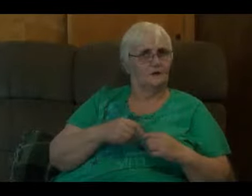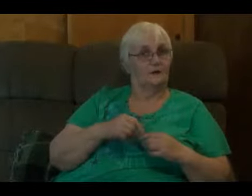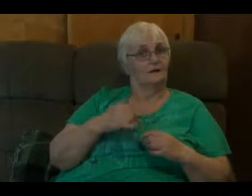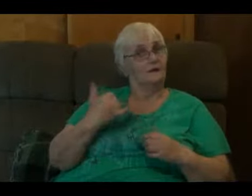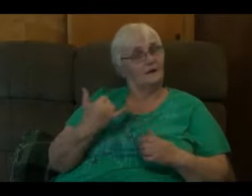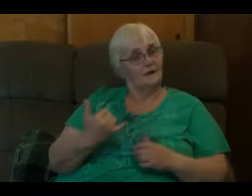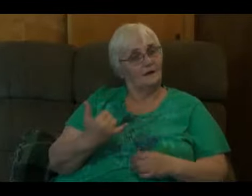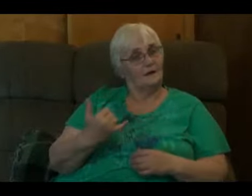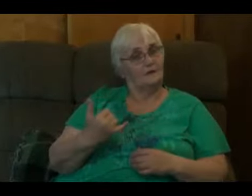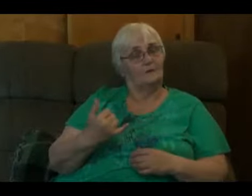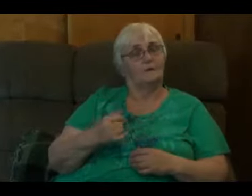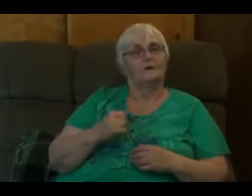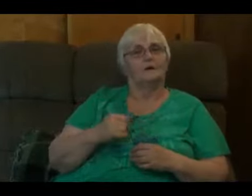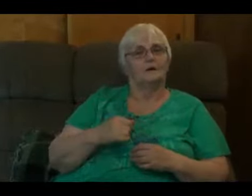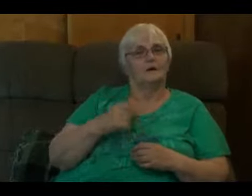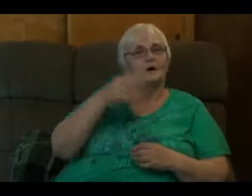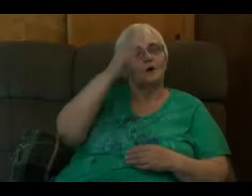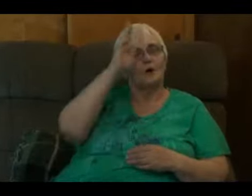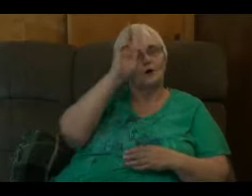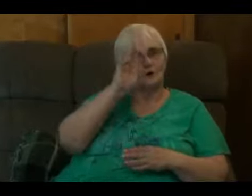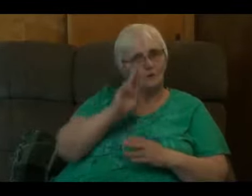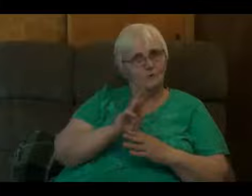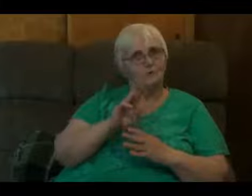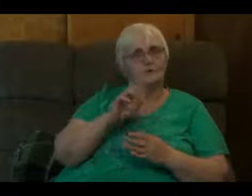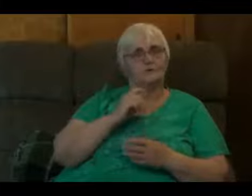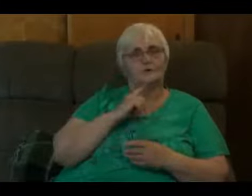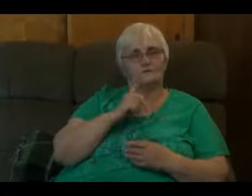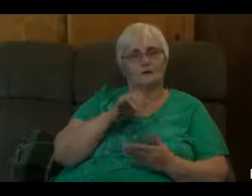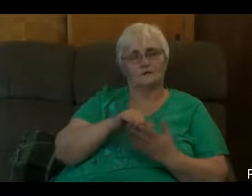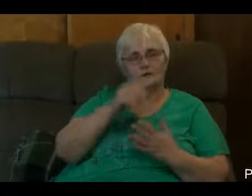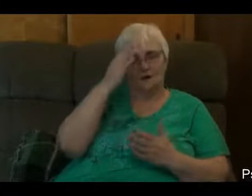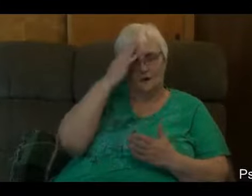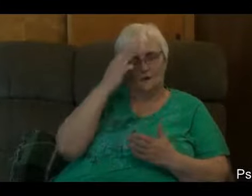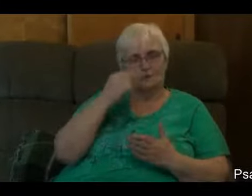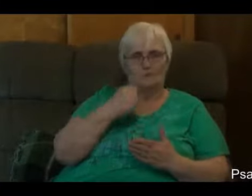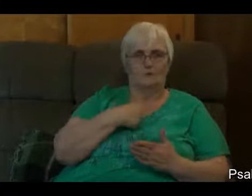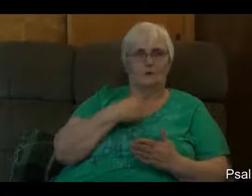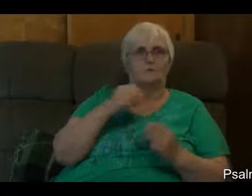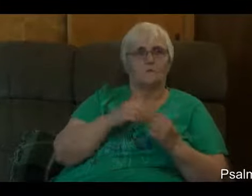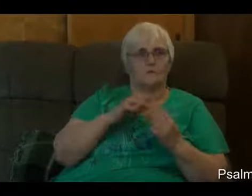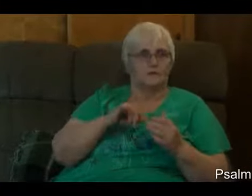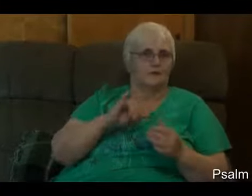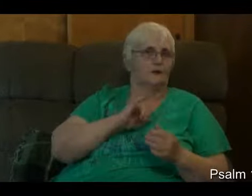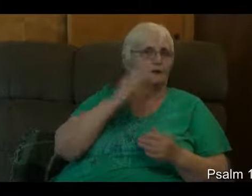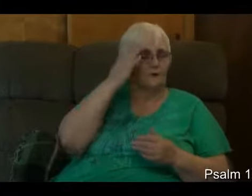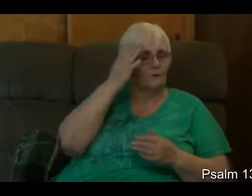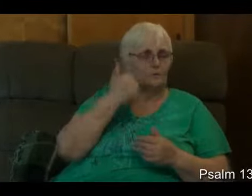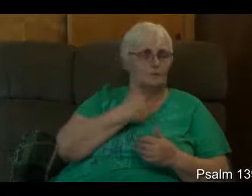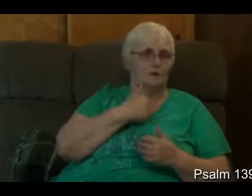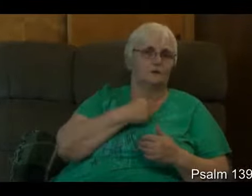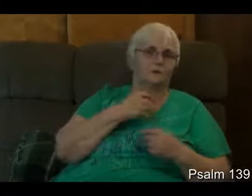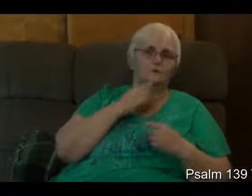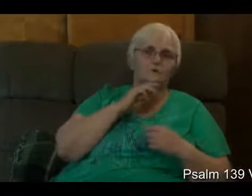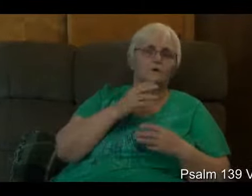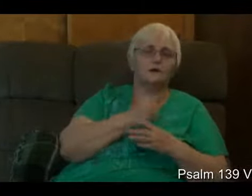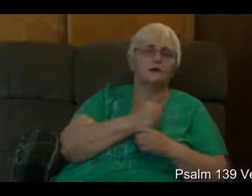God used the fact that He knows me more than I know myself to really get deep down